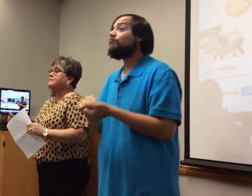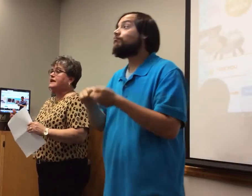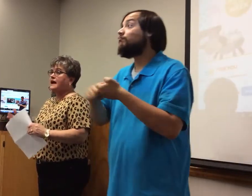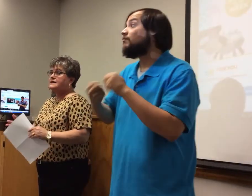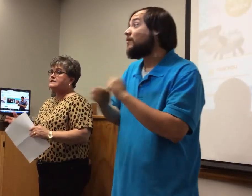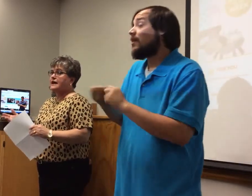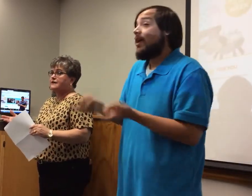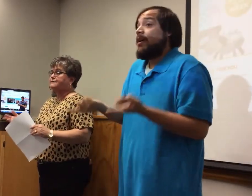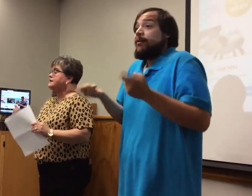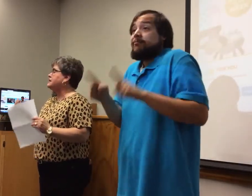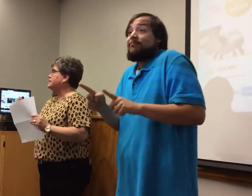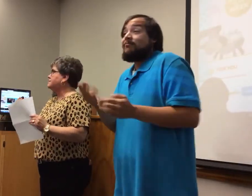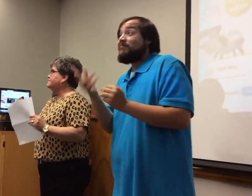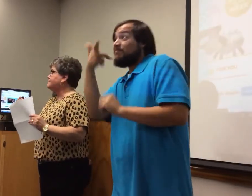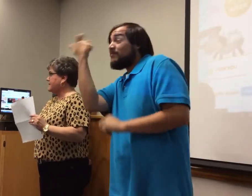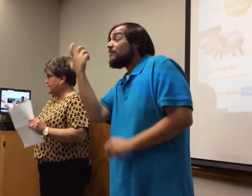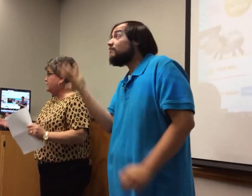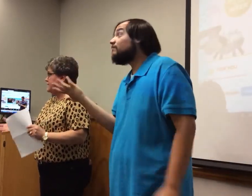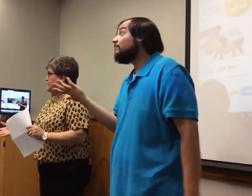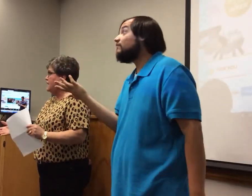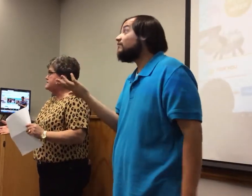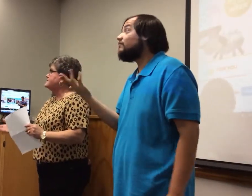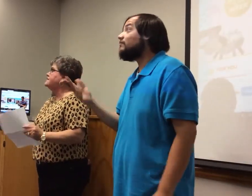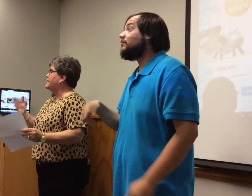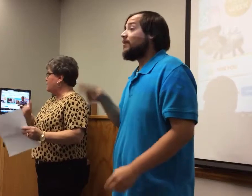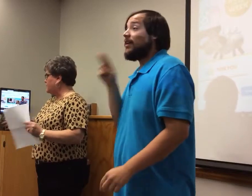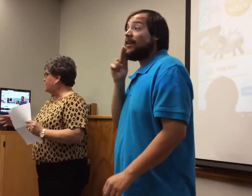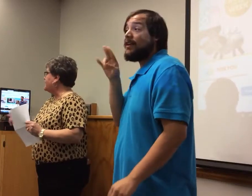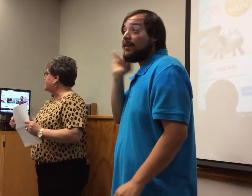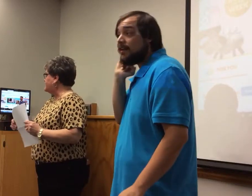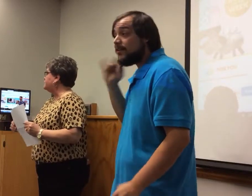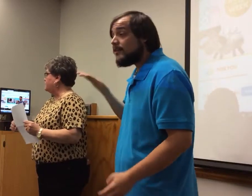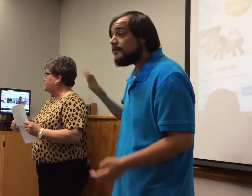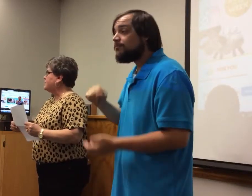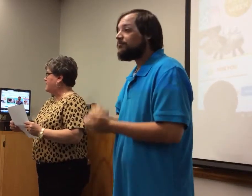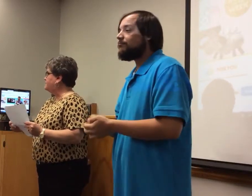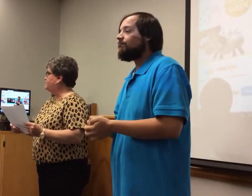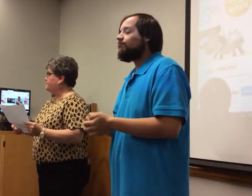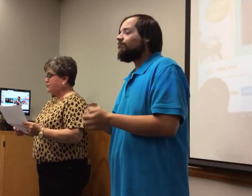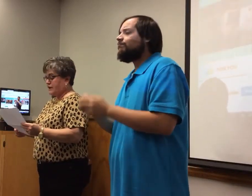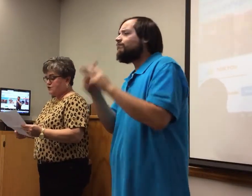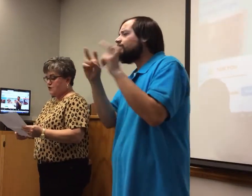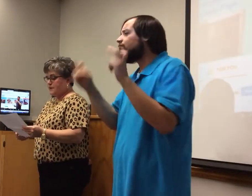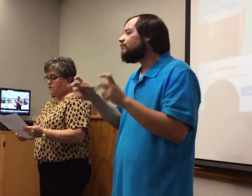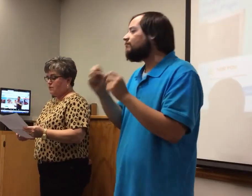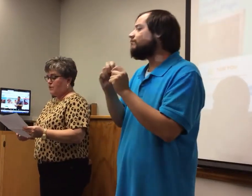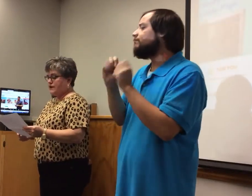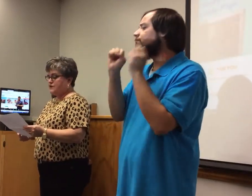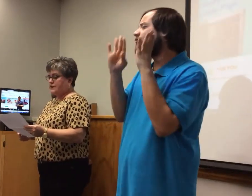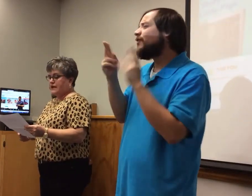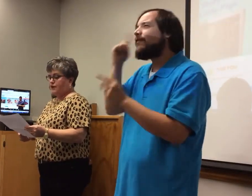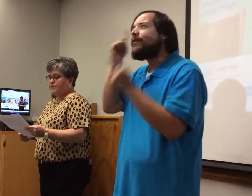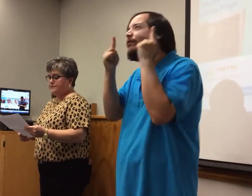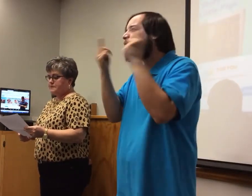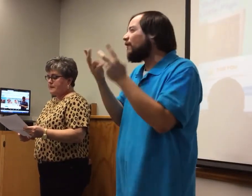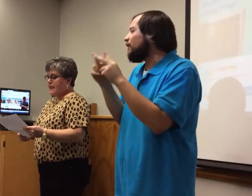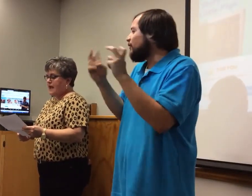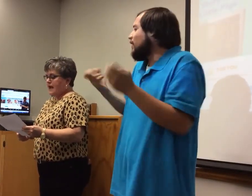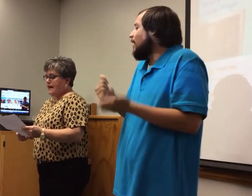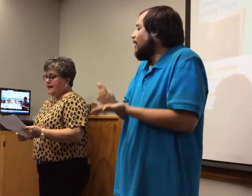arise because of hearing loss, then I work with that teacher and we try to brainstorm on what we can do to